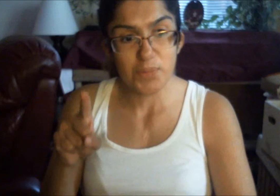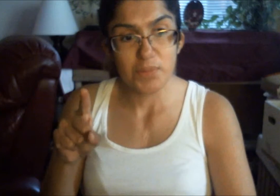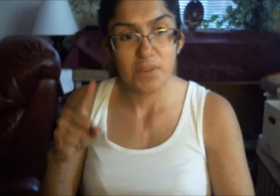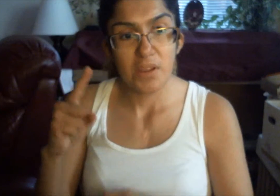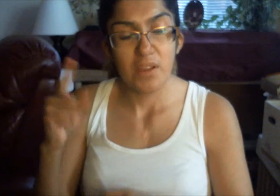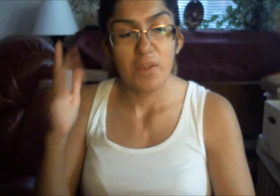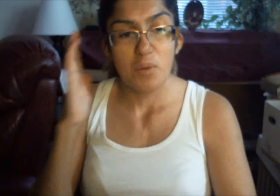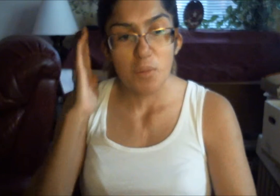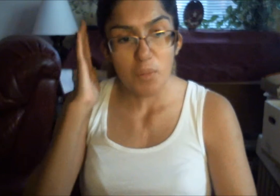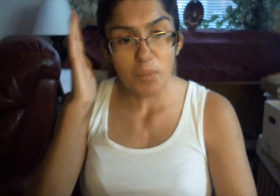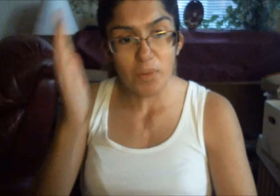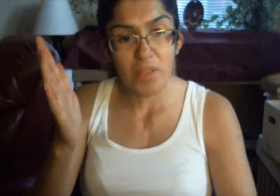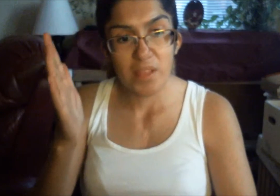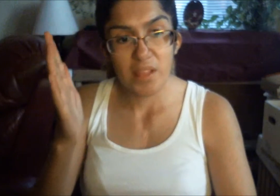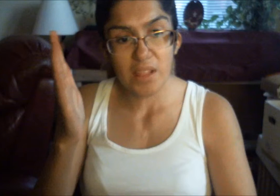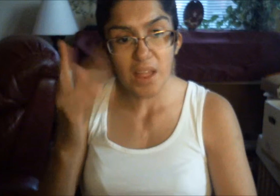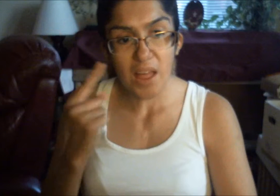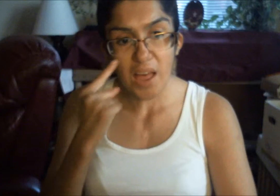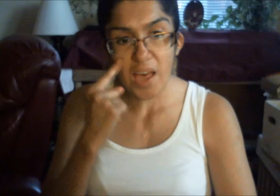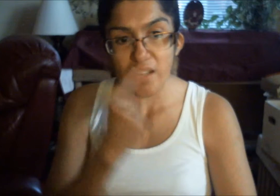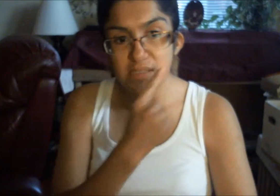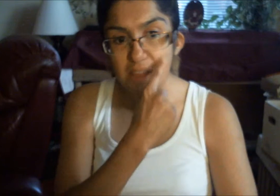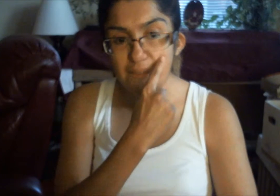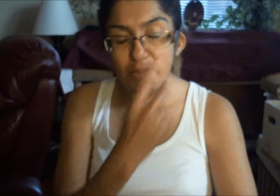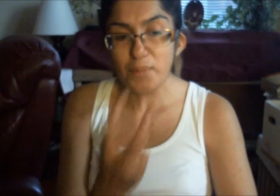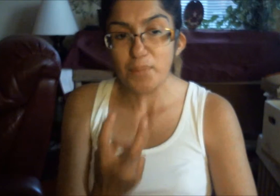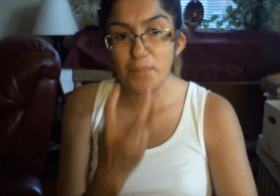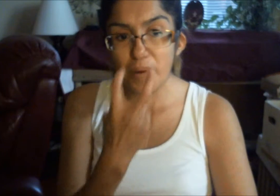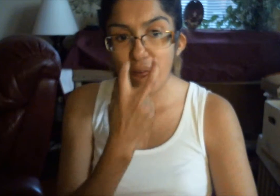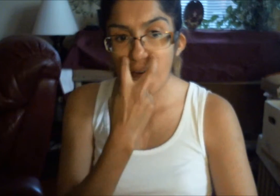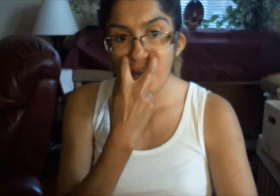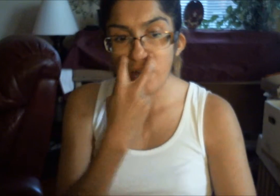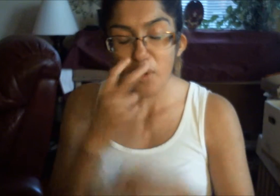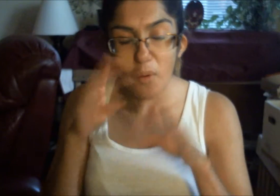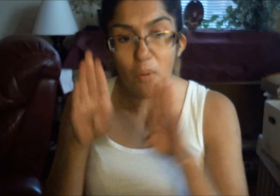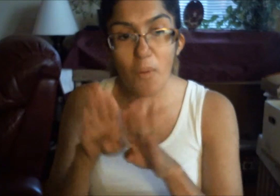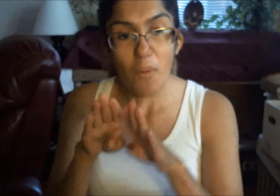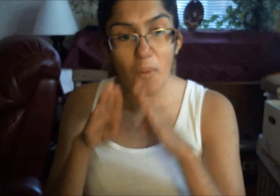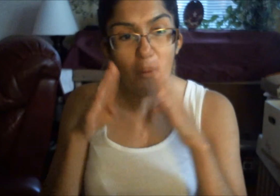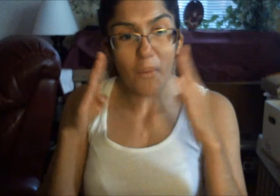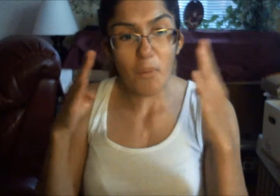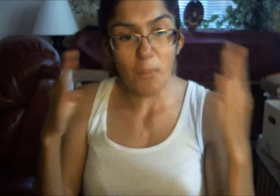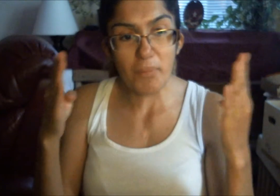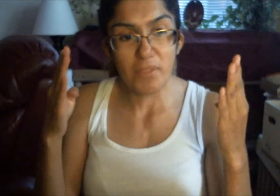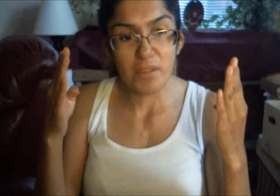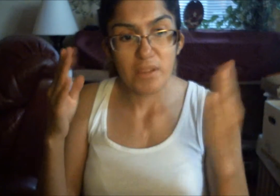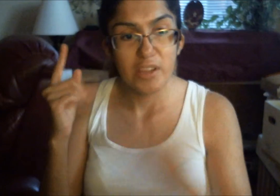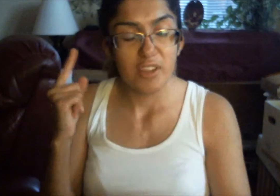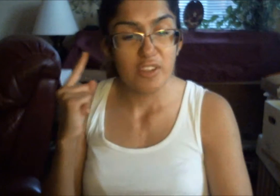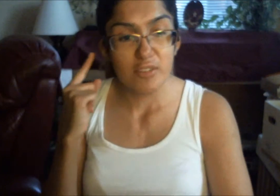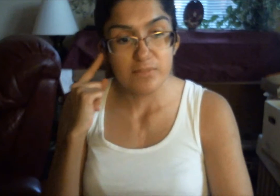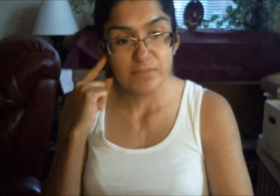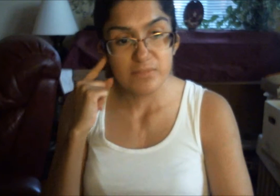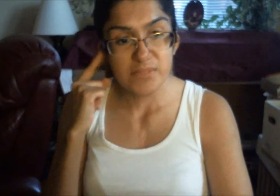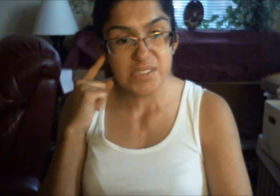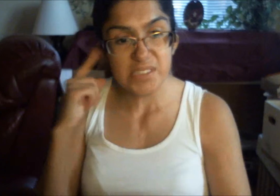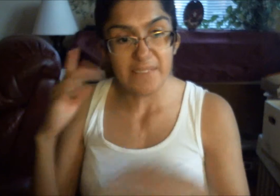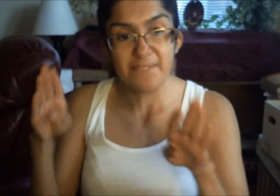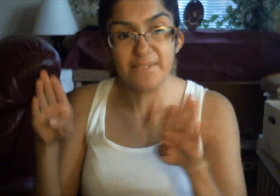for a lighter motor. He's got 150 of patents. He knows he's a real car guy. He loves cars. Right. What would it cost for you to bring a car here?